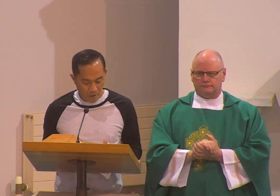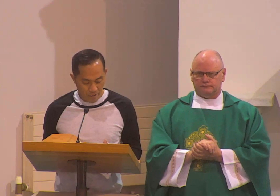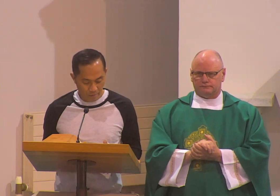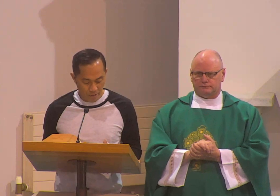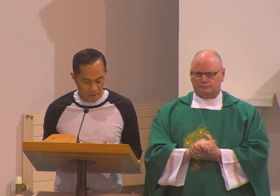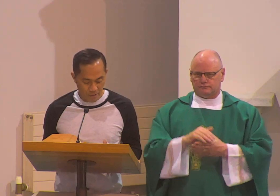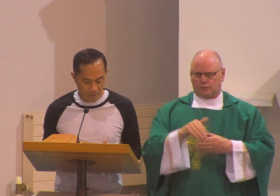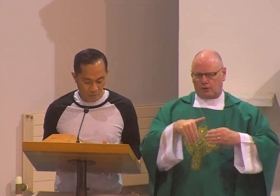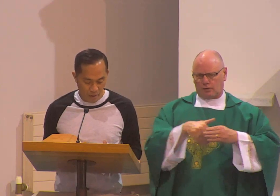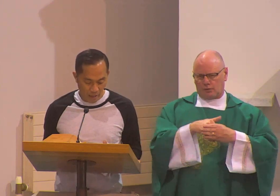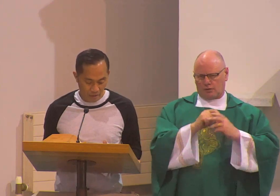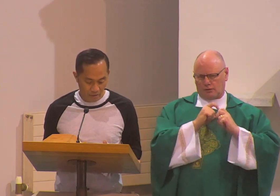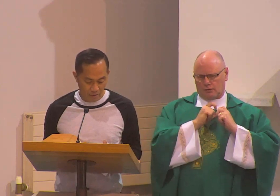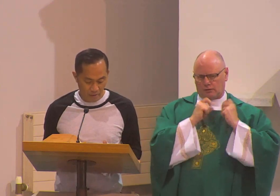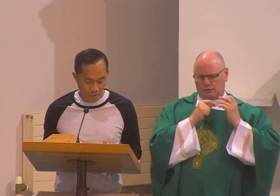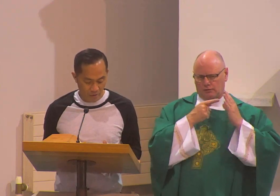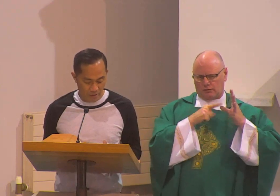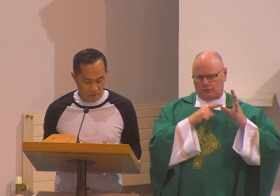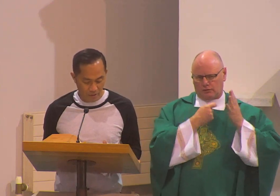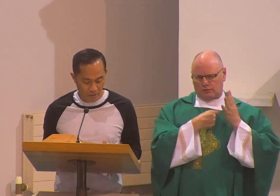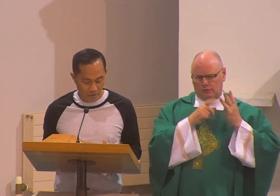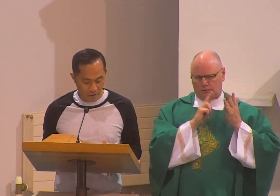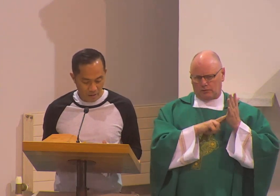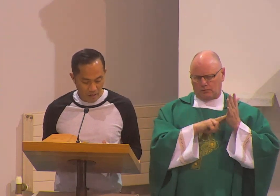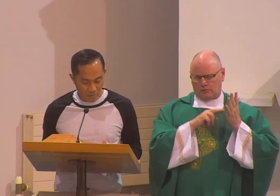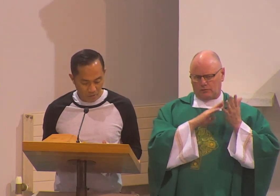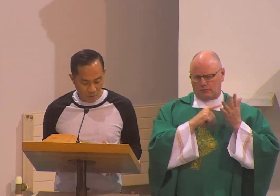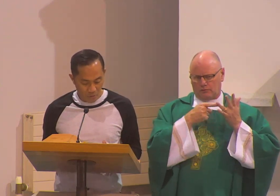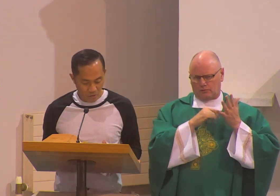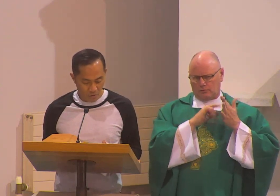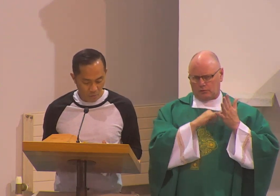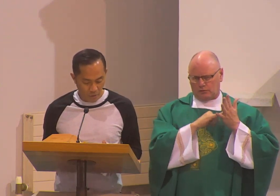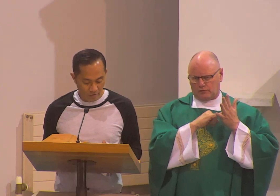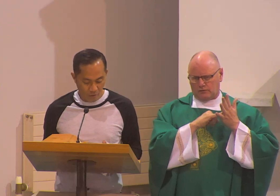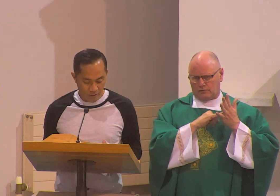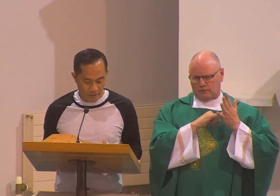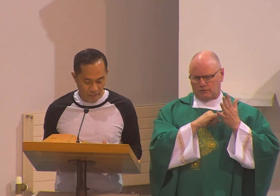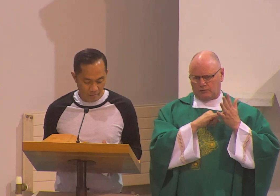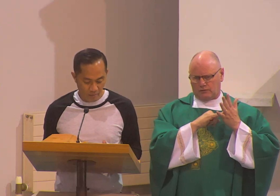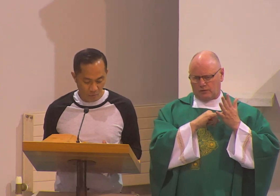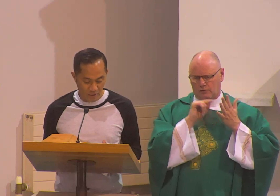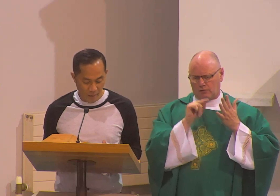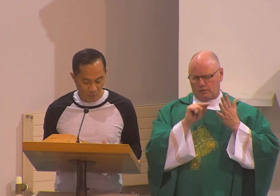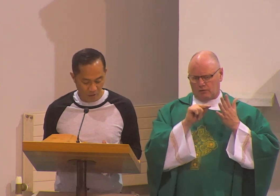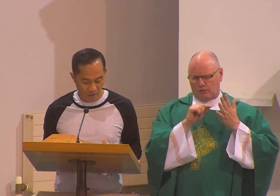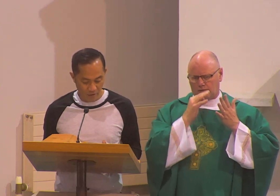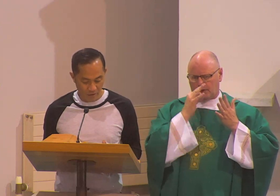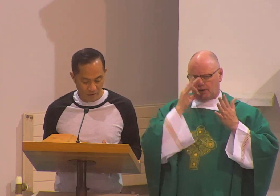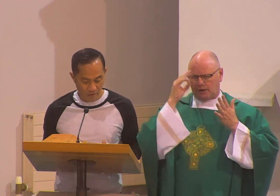Among his priests were Aaron and Moses. Among those who invoke his name was